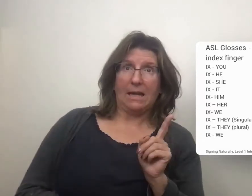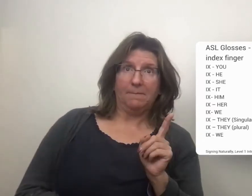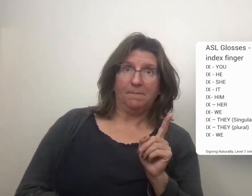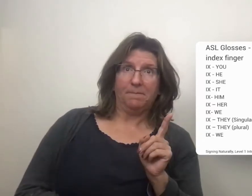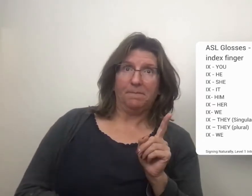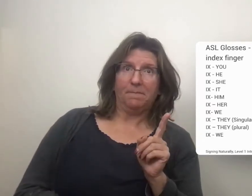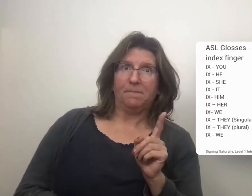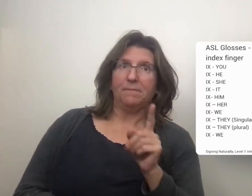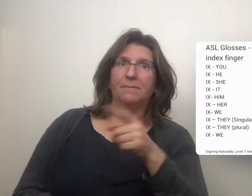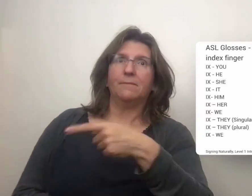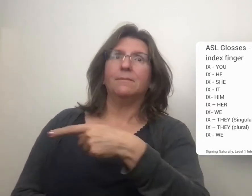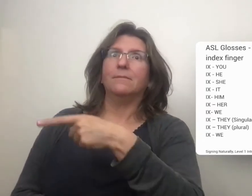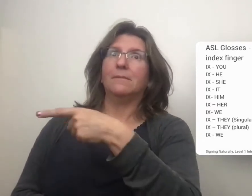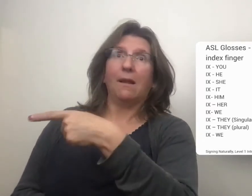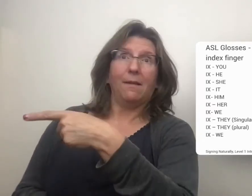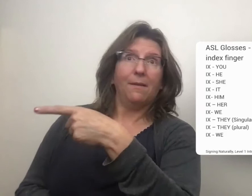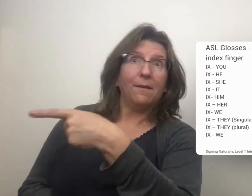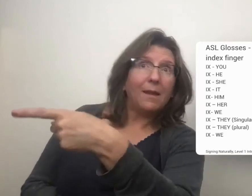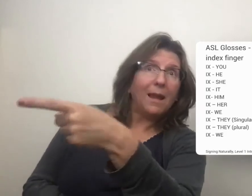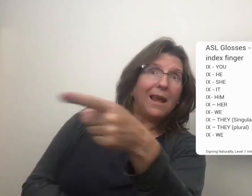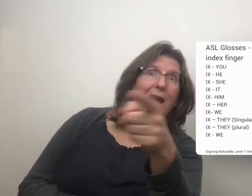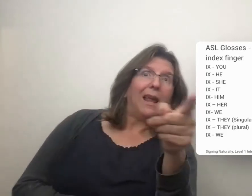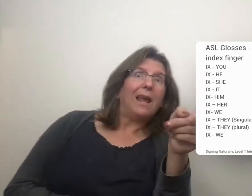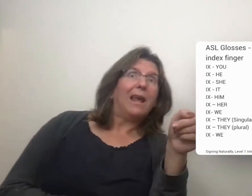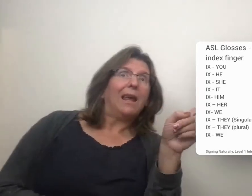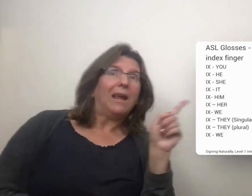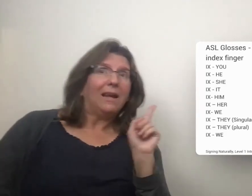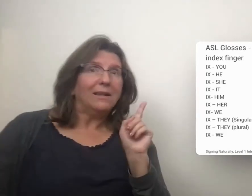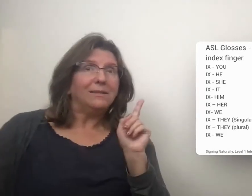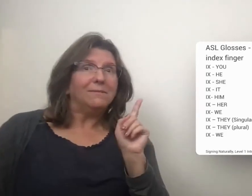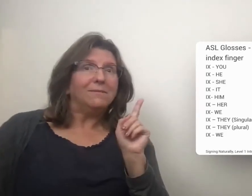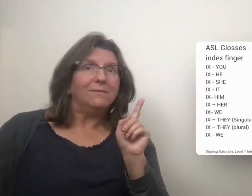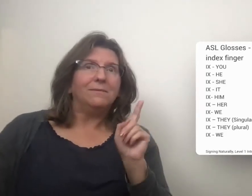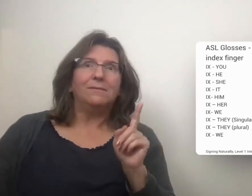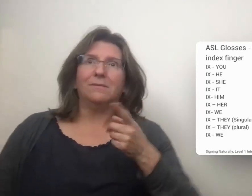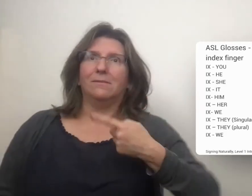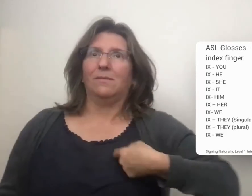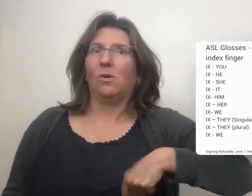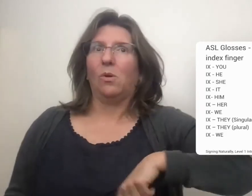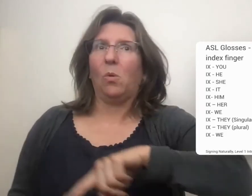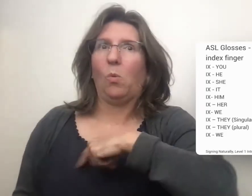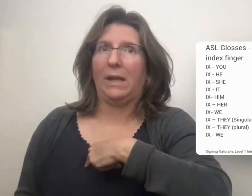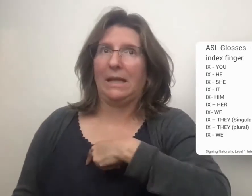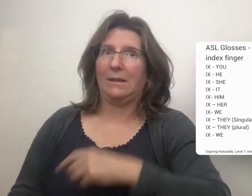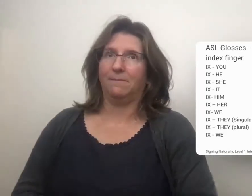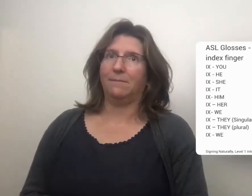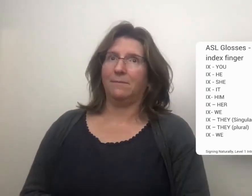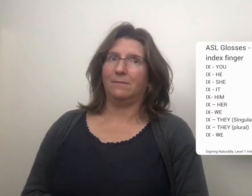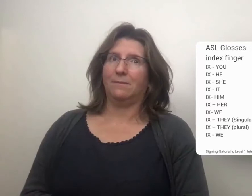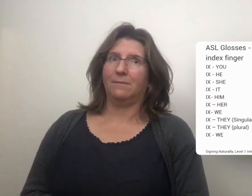index gloss means we, they, and it could be they singular and it could be they plural, as well as the sign